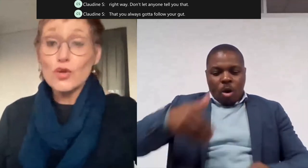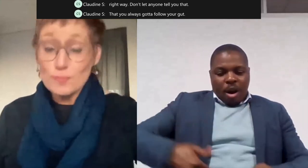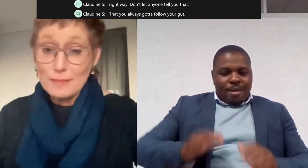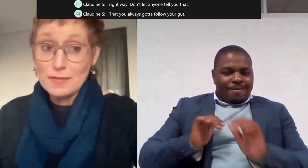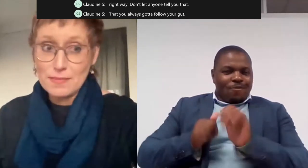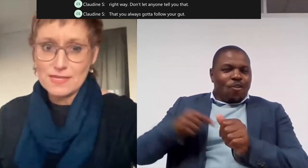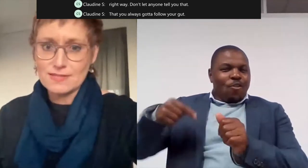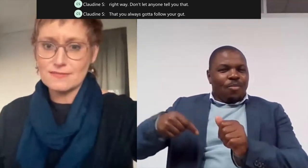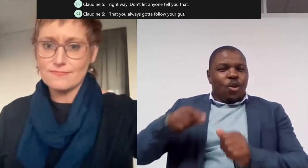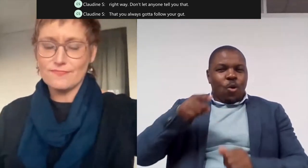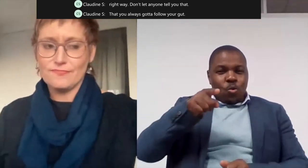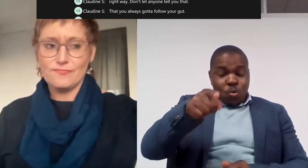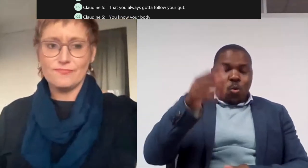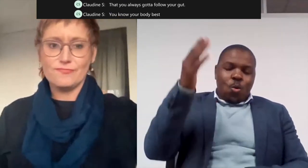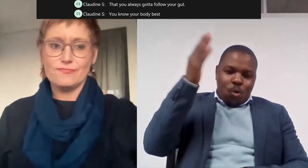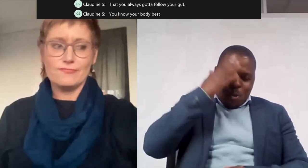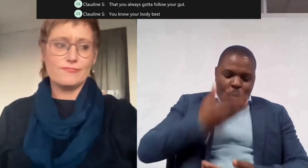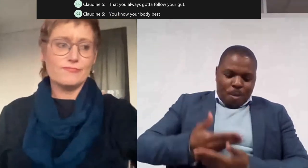You know your baby best.